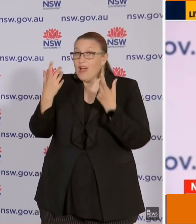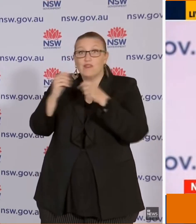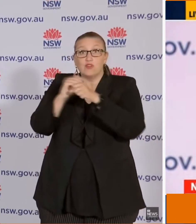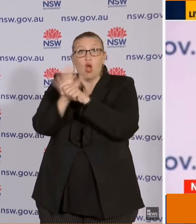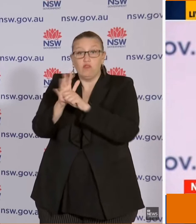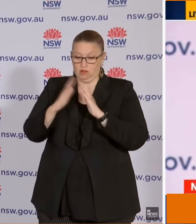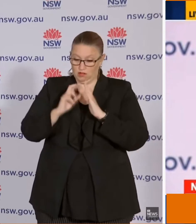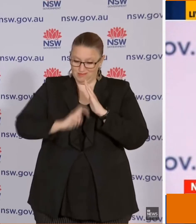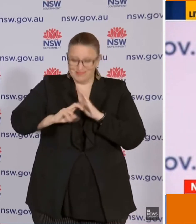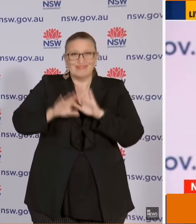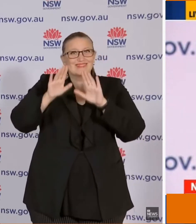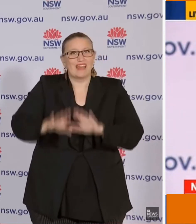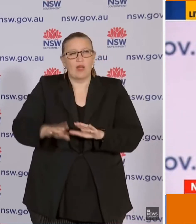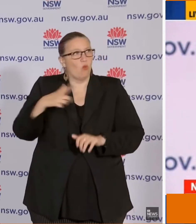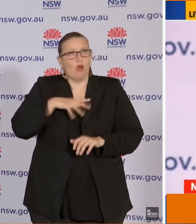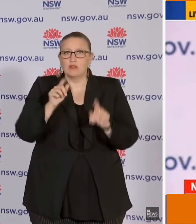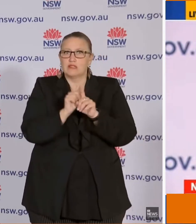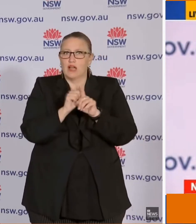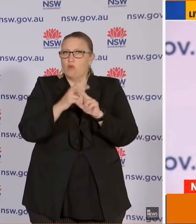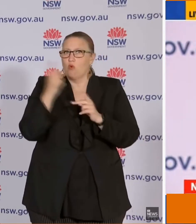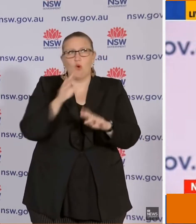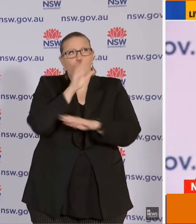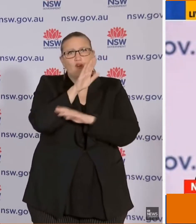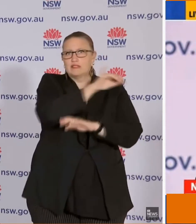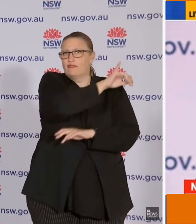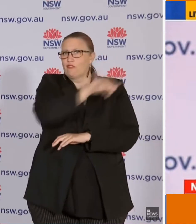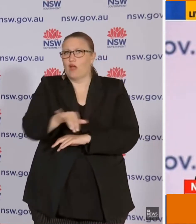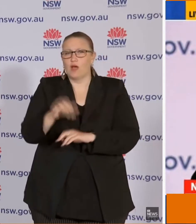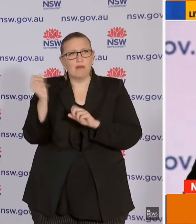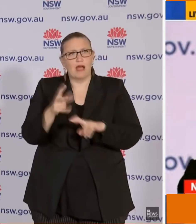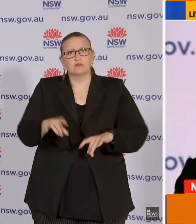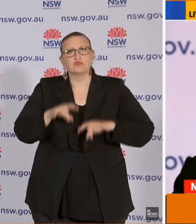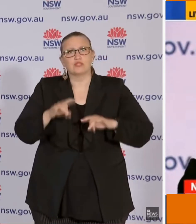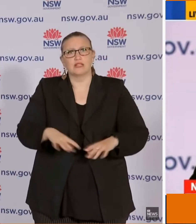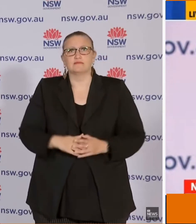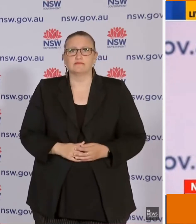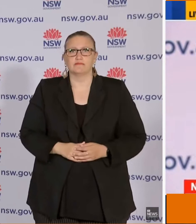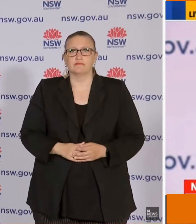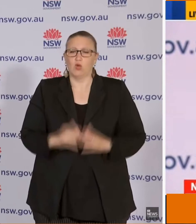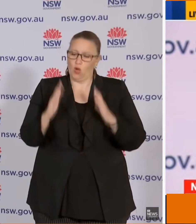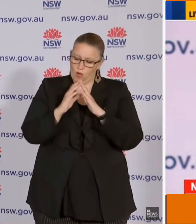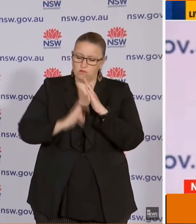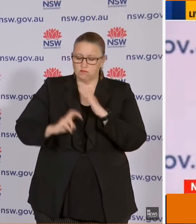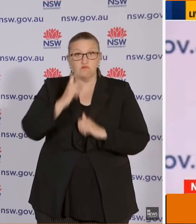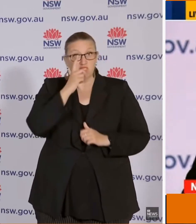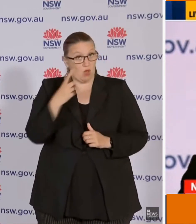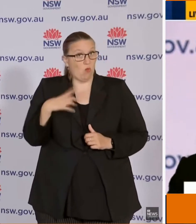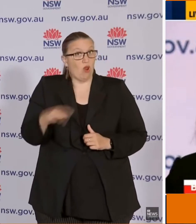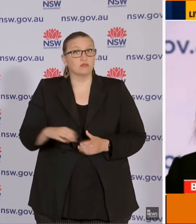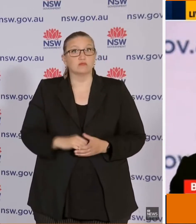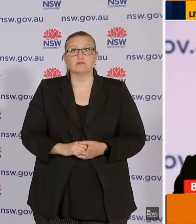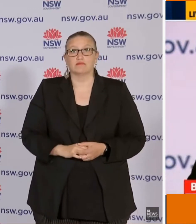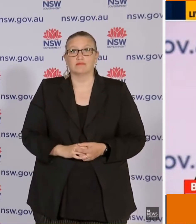will all depend on our double dose vaccination. But what it also depends, and I don't want to take away from this point, is that what